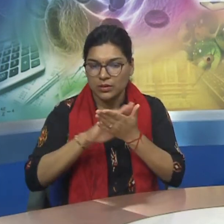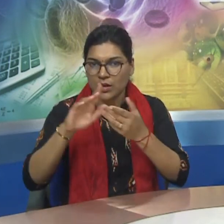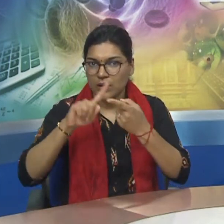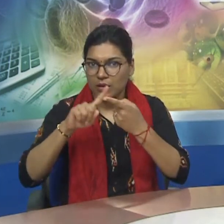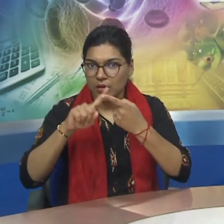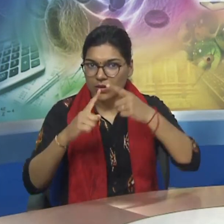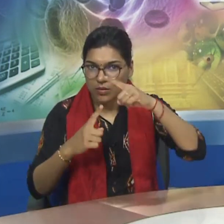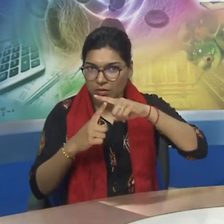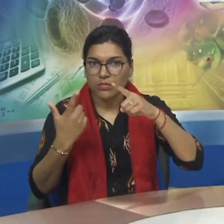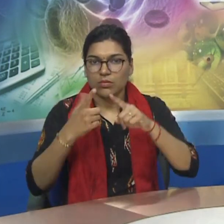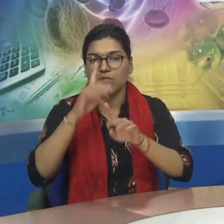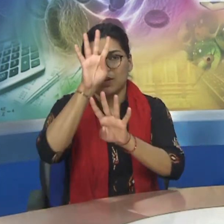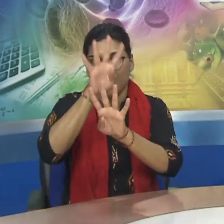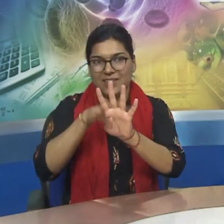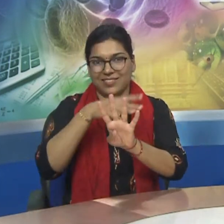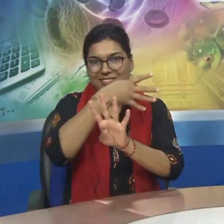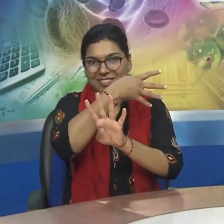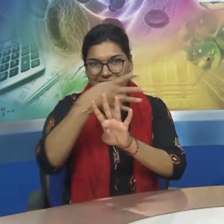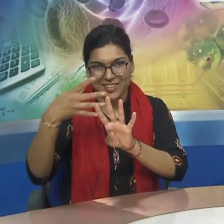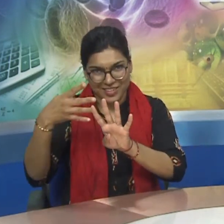of Spreadsheet.